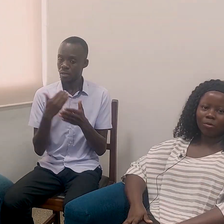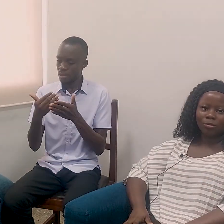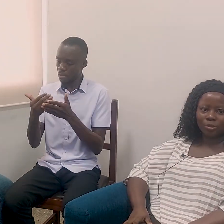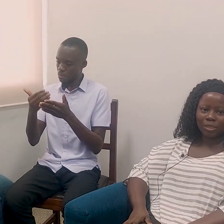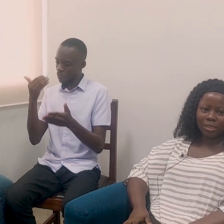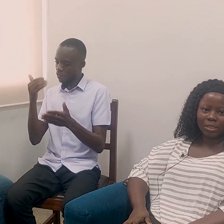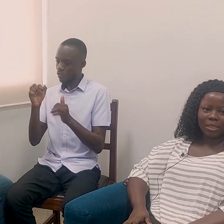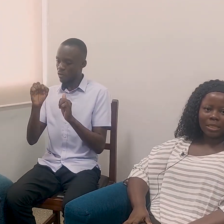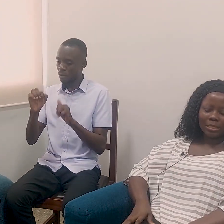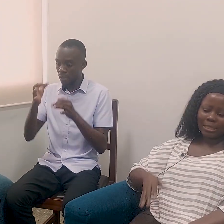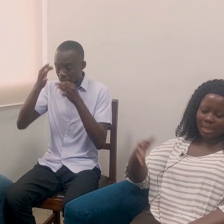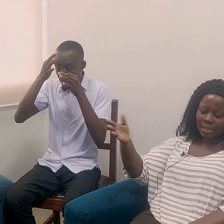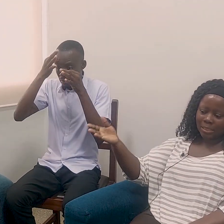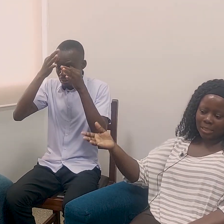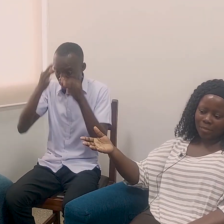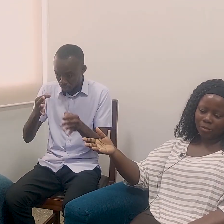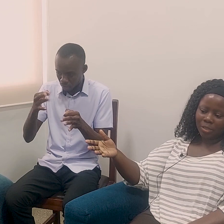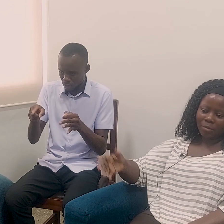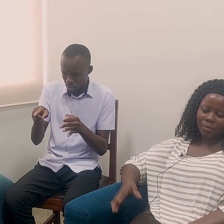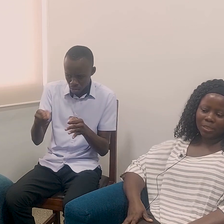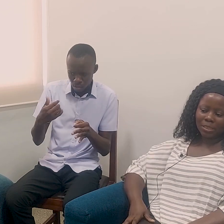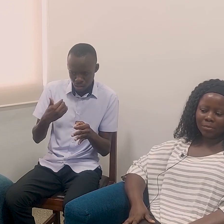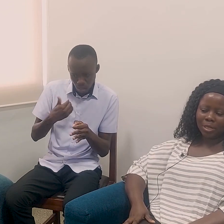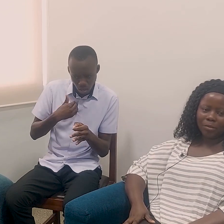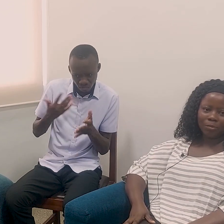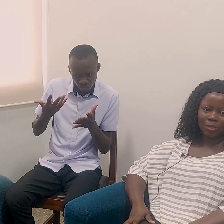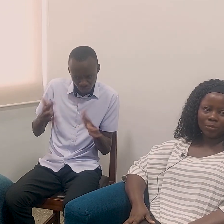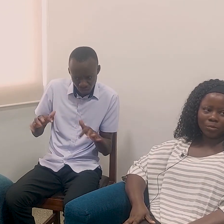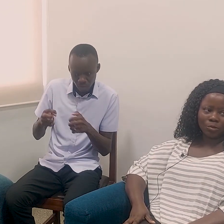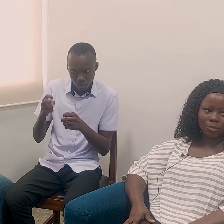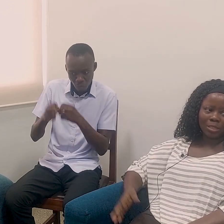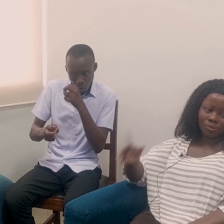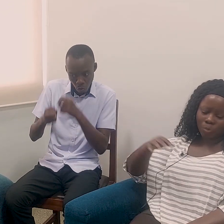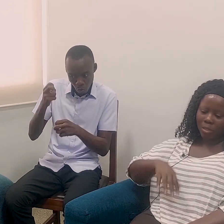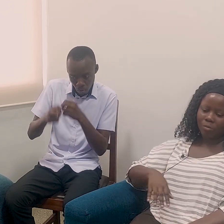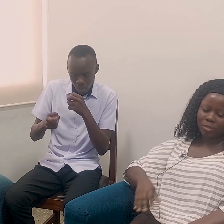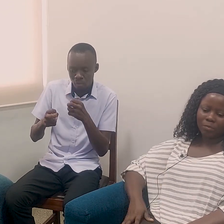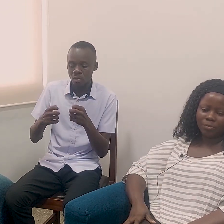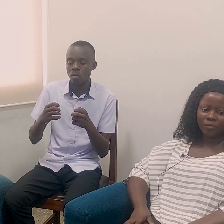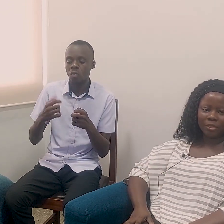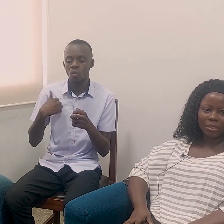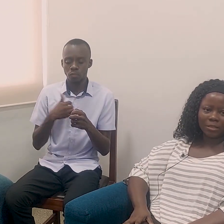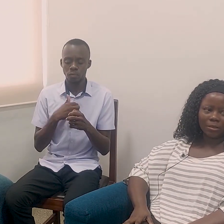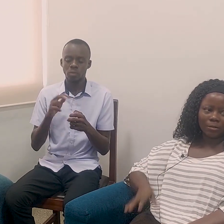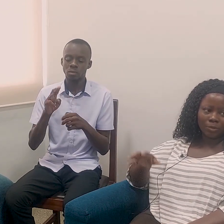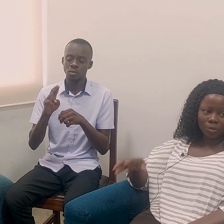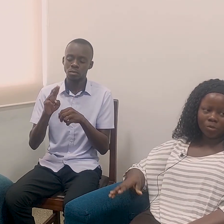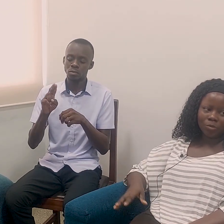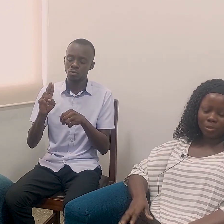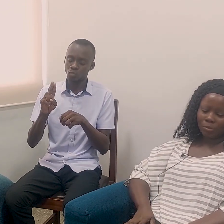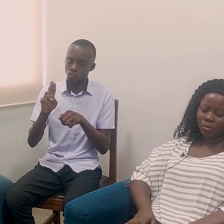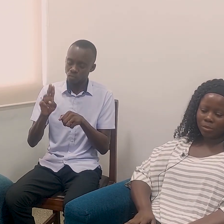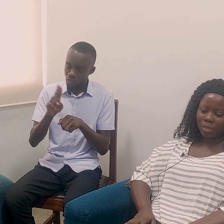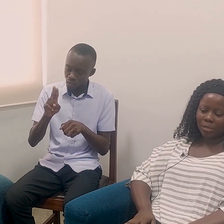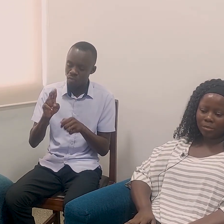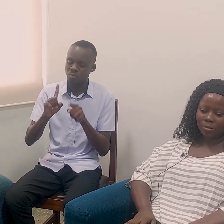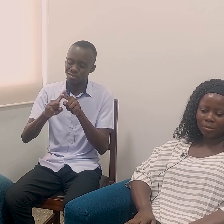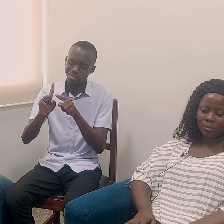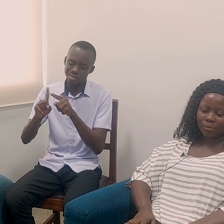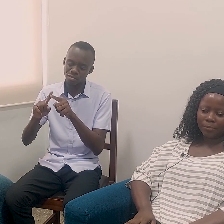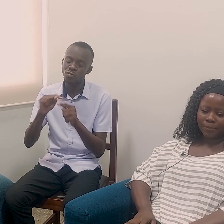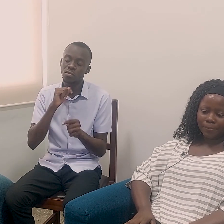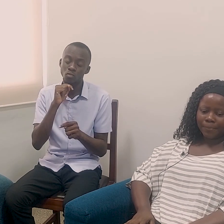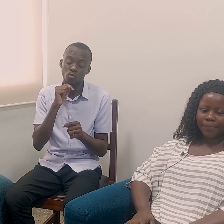that conclusion that an ordinary person might not be able to. That's why you need professional help to be able to